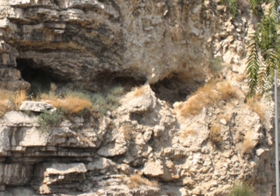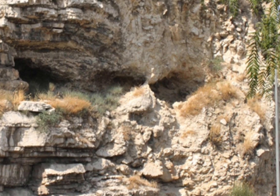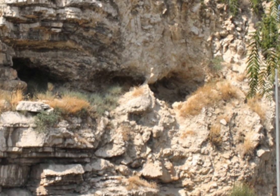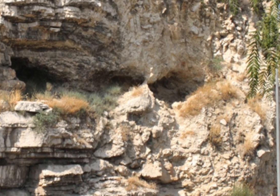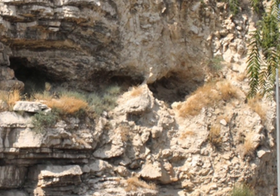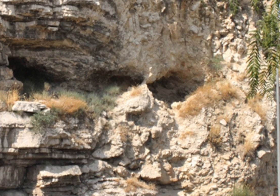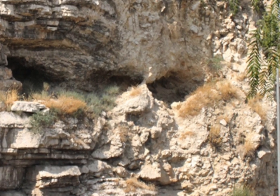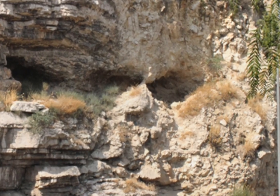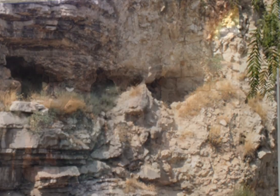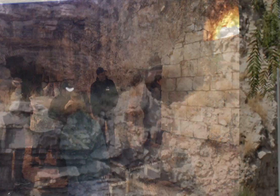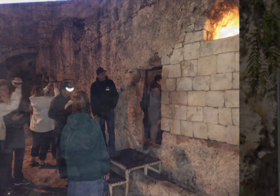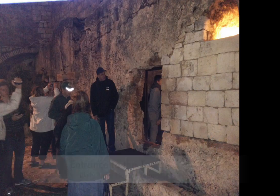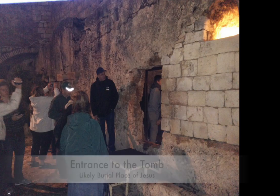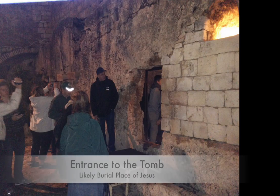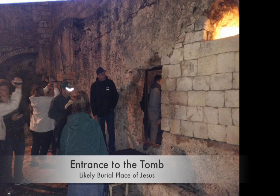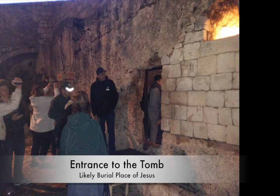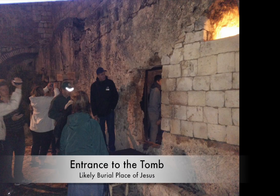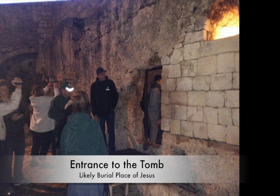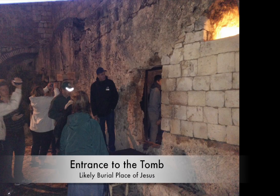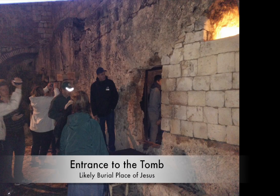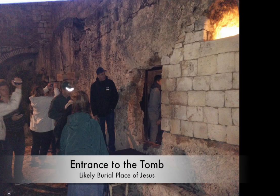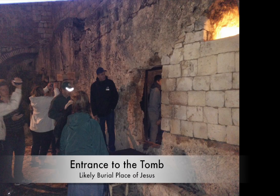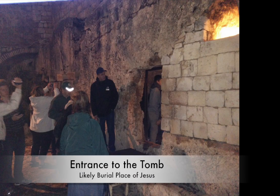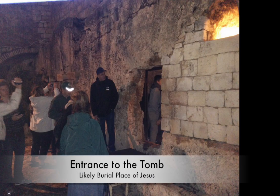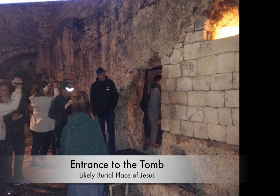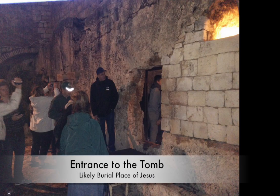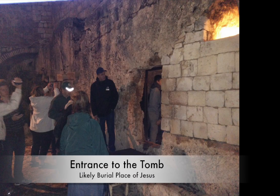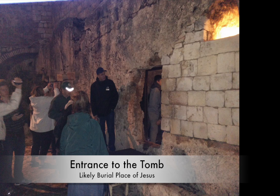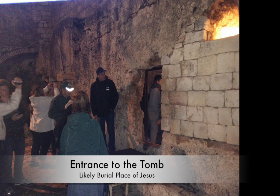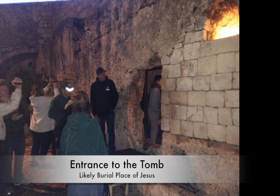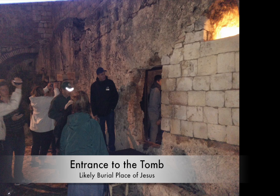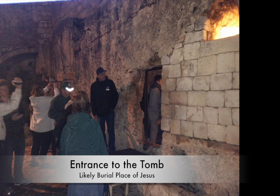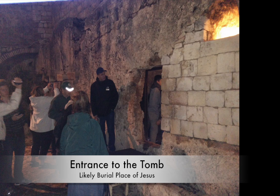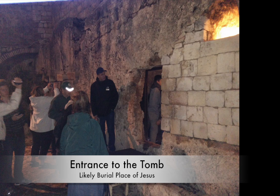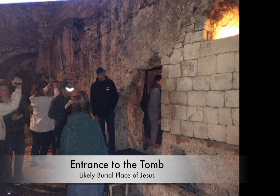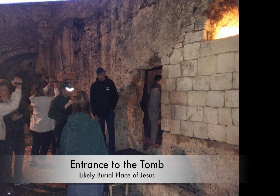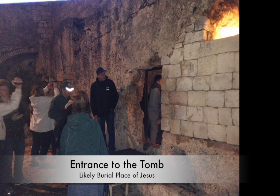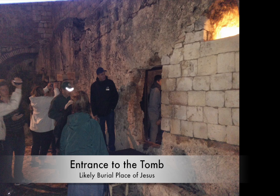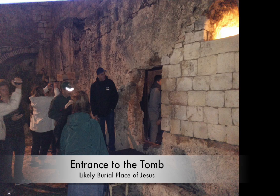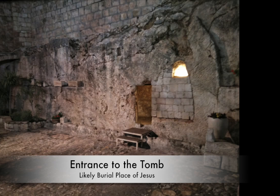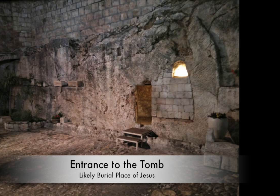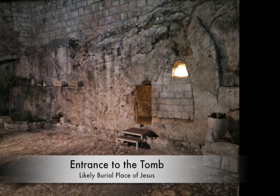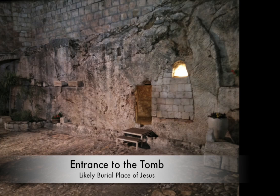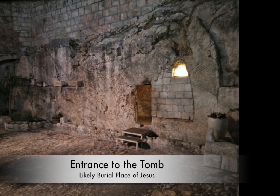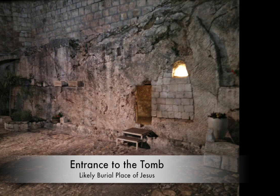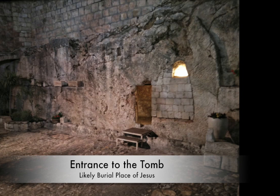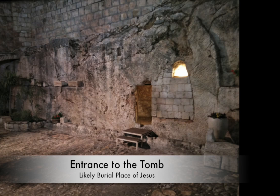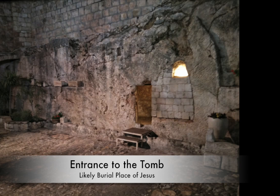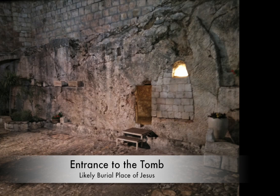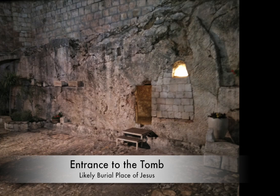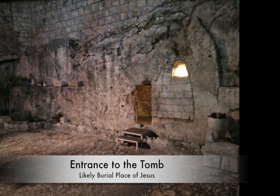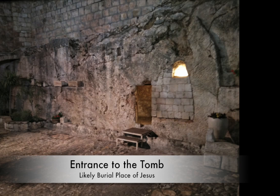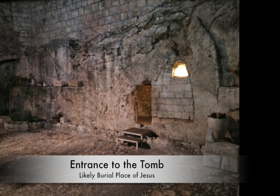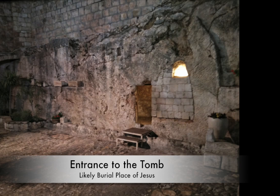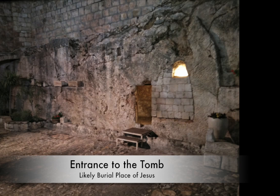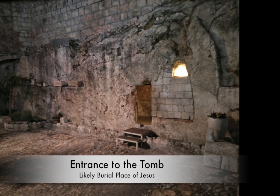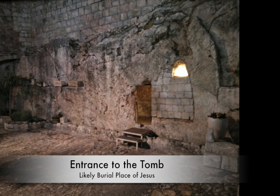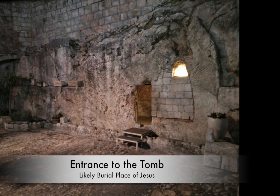it. You can see how it looks like a skull. And this would have been the entrance to the very likely place that